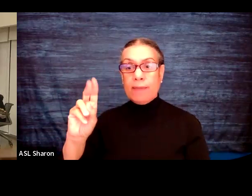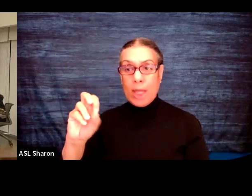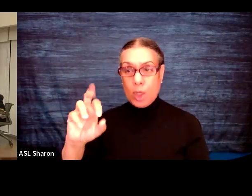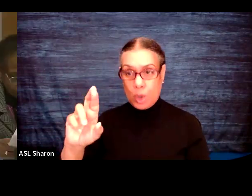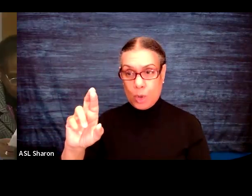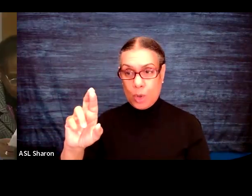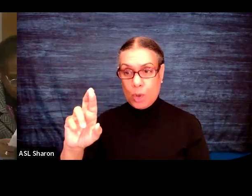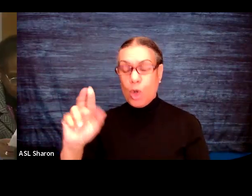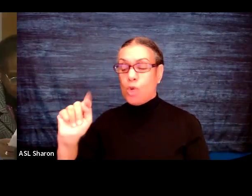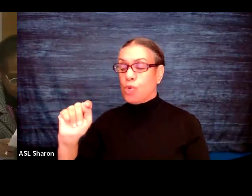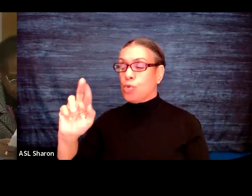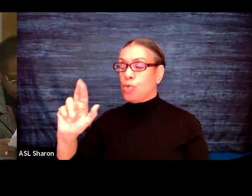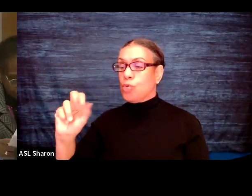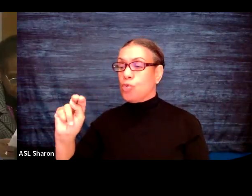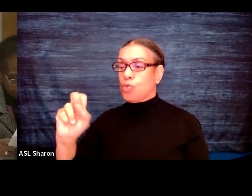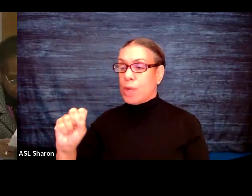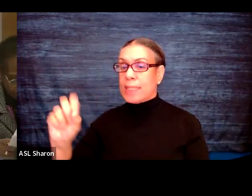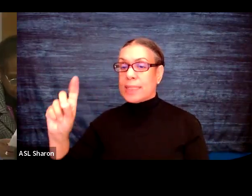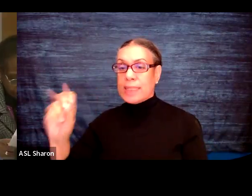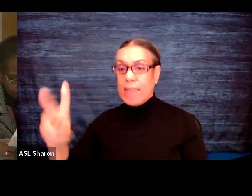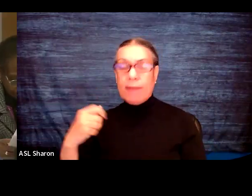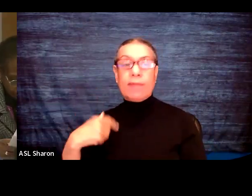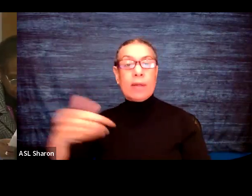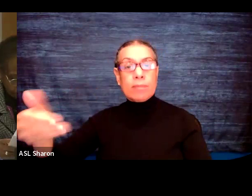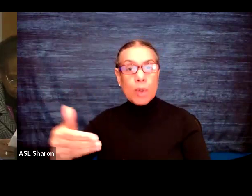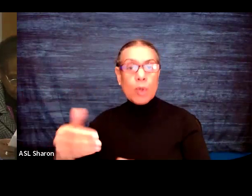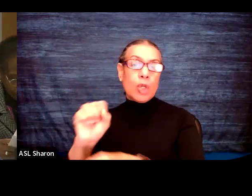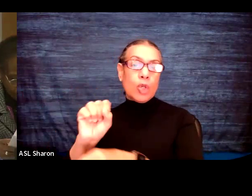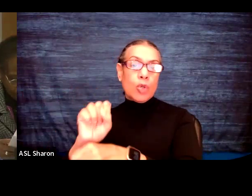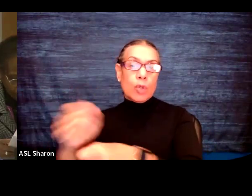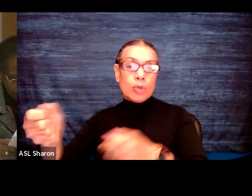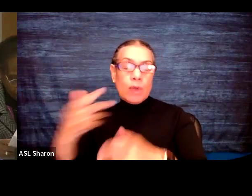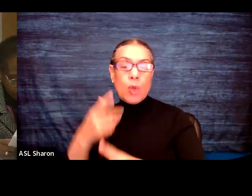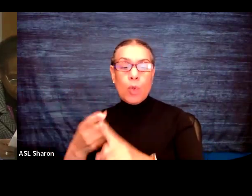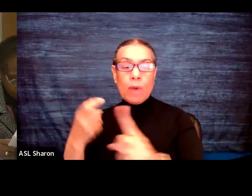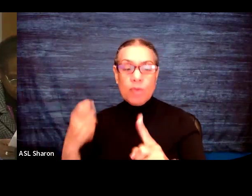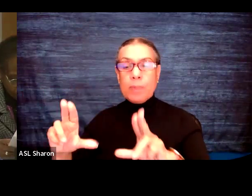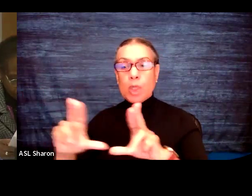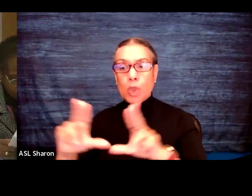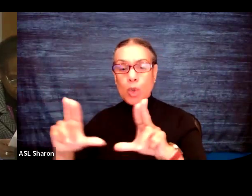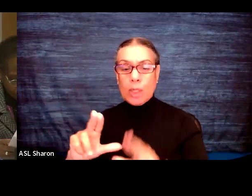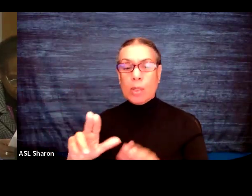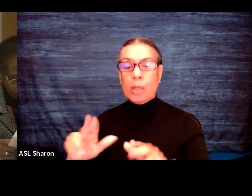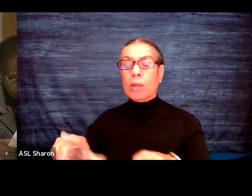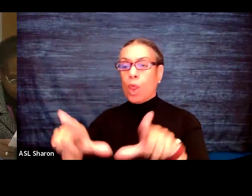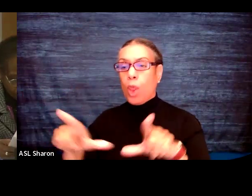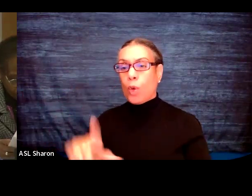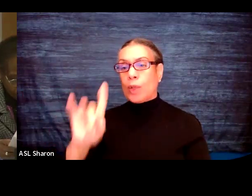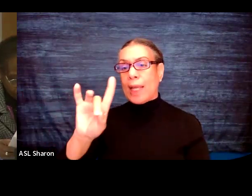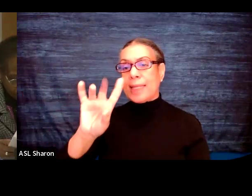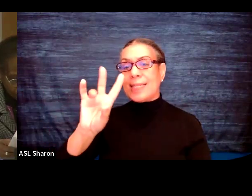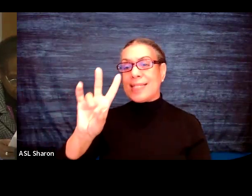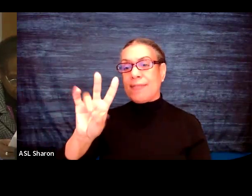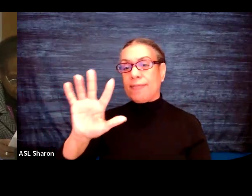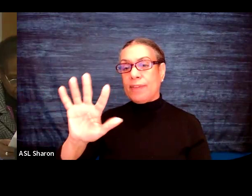Schools, Transdev employs school bus drivers who are members of the United Steelworkers Local 8751